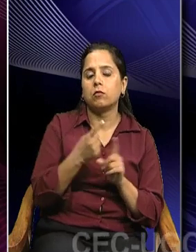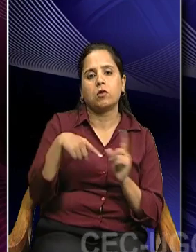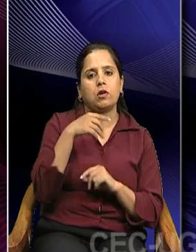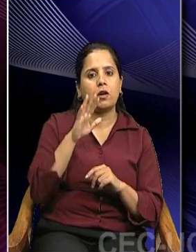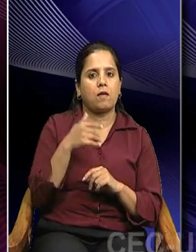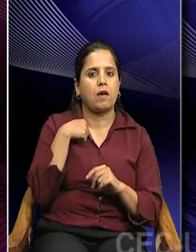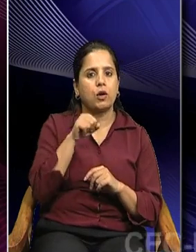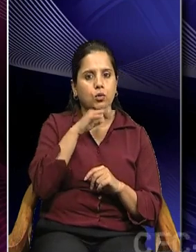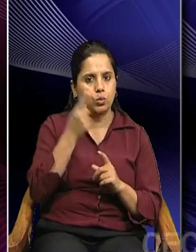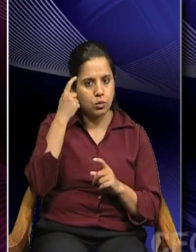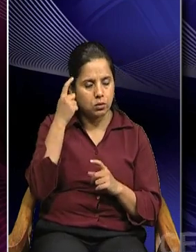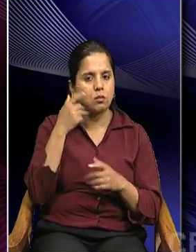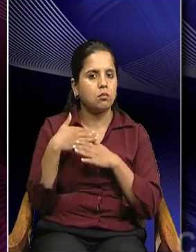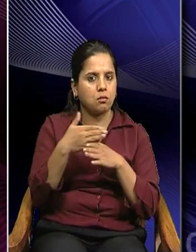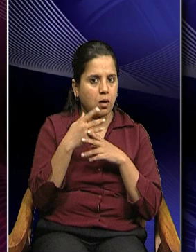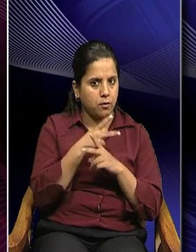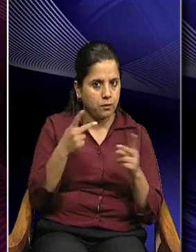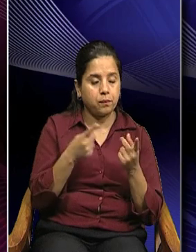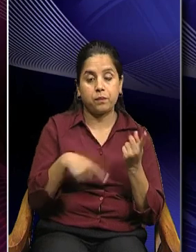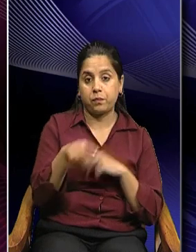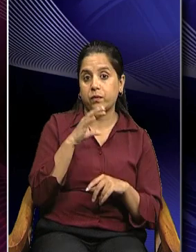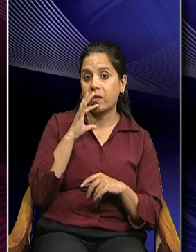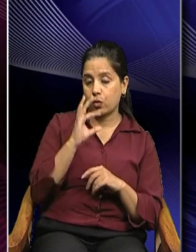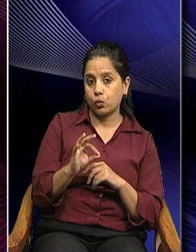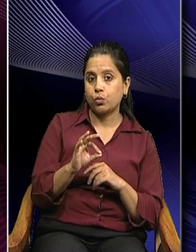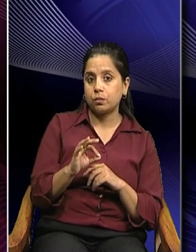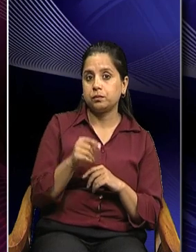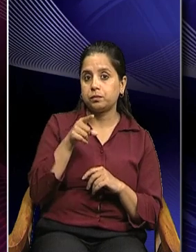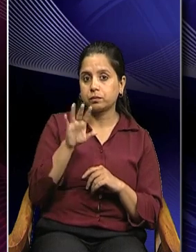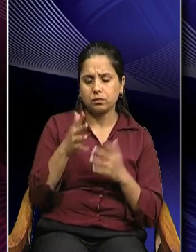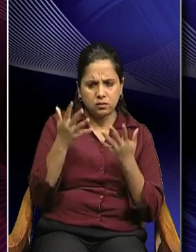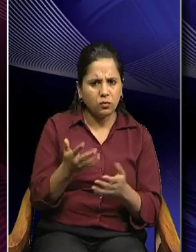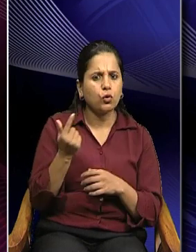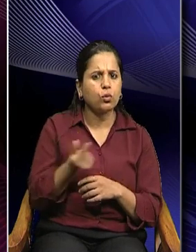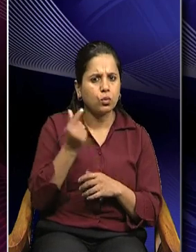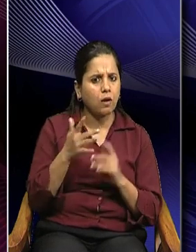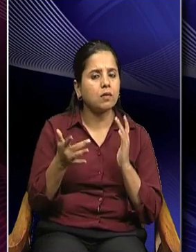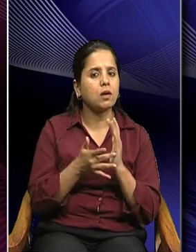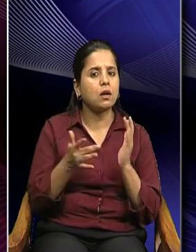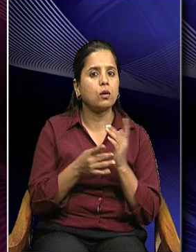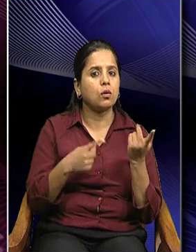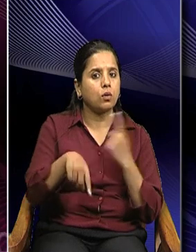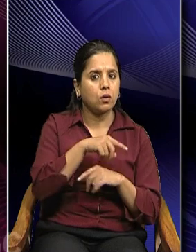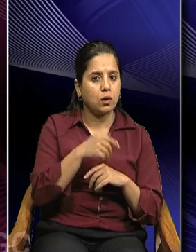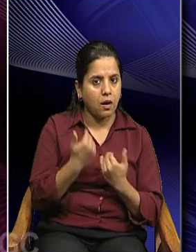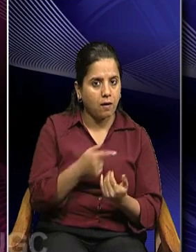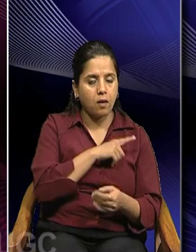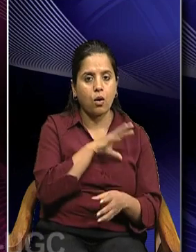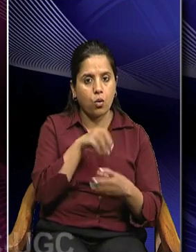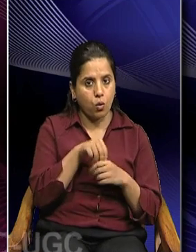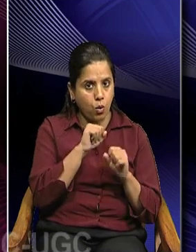for mindshare. Of course they are the heavy users of technology. They are present, their